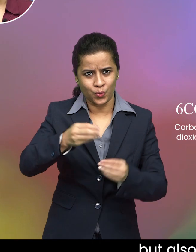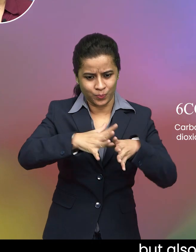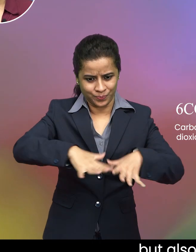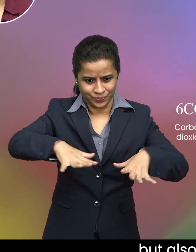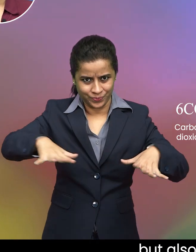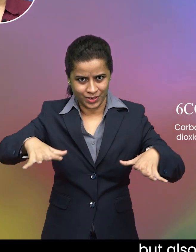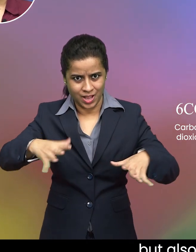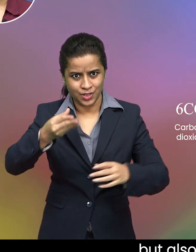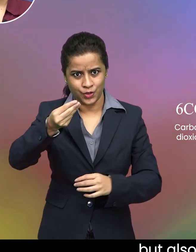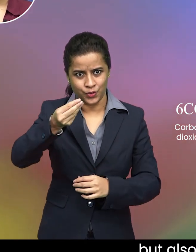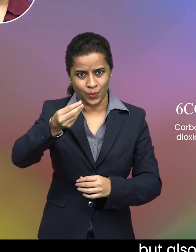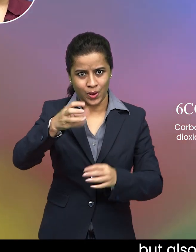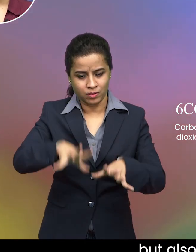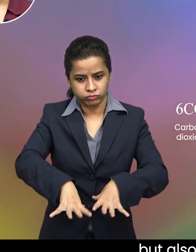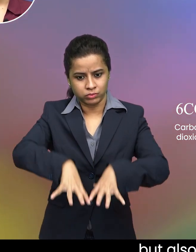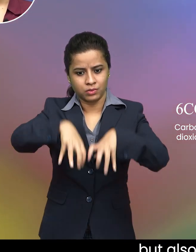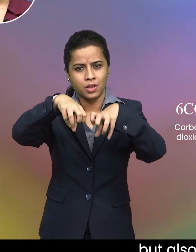from other sources.